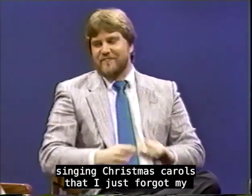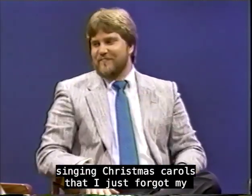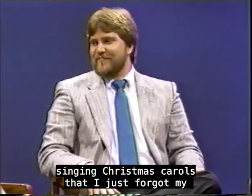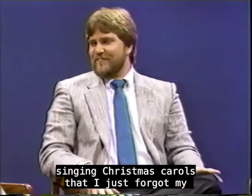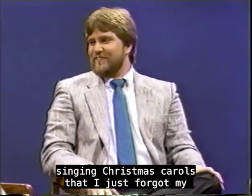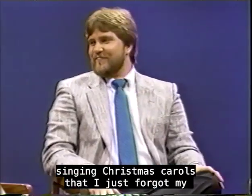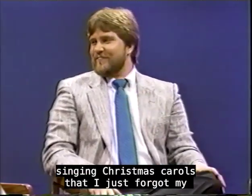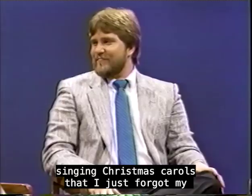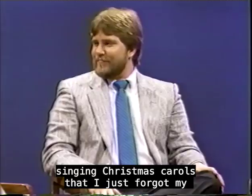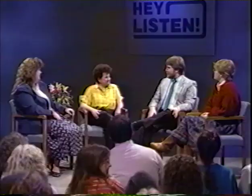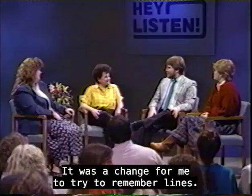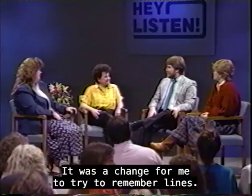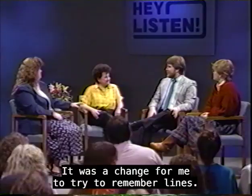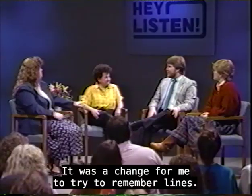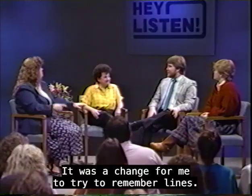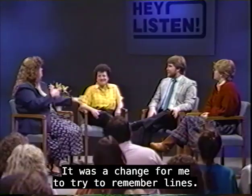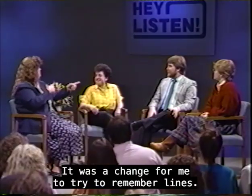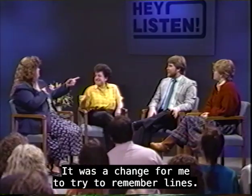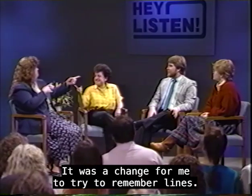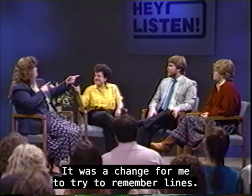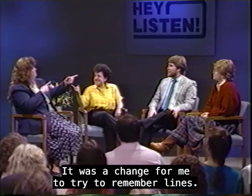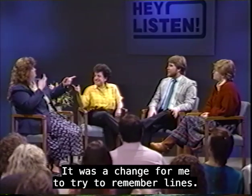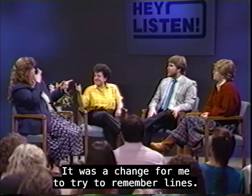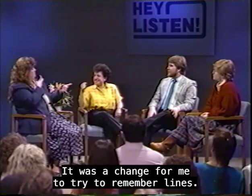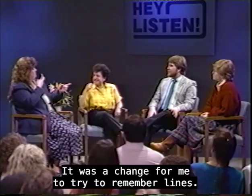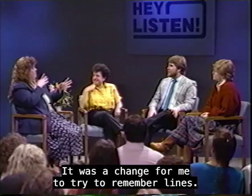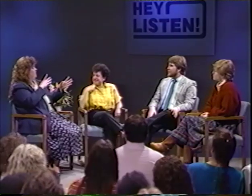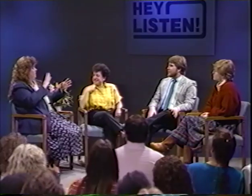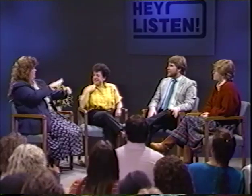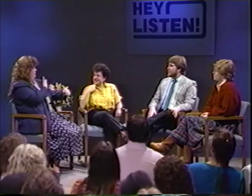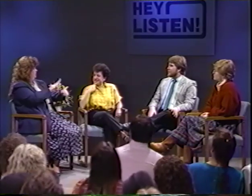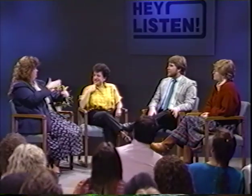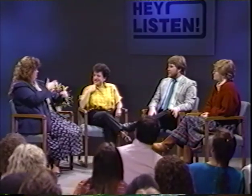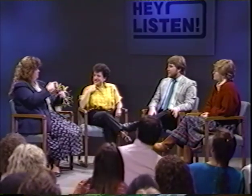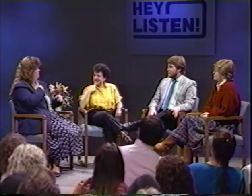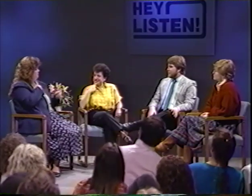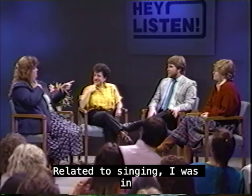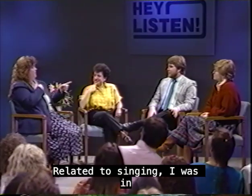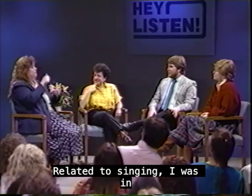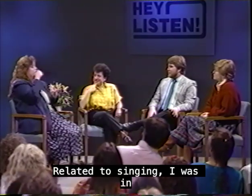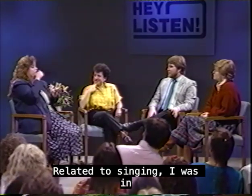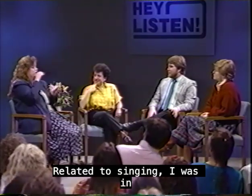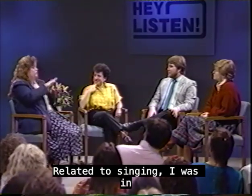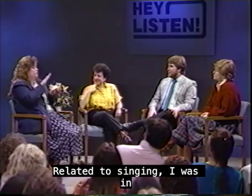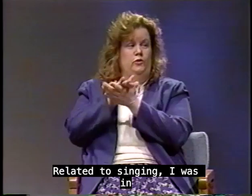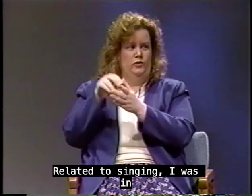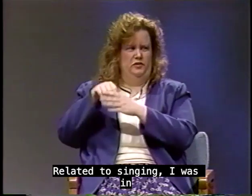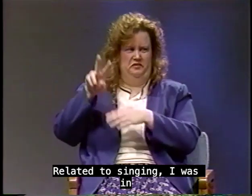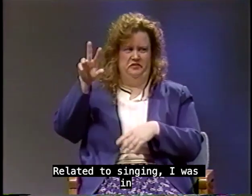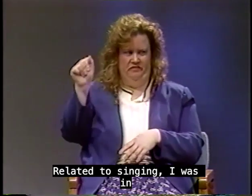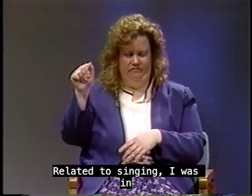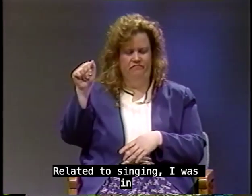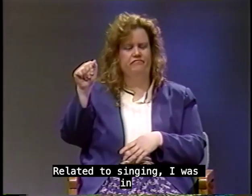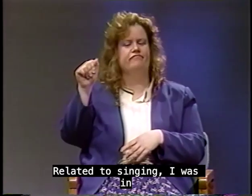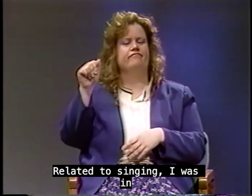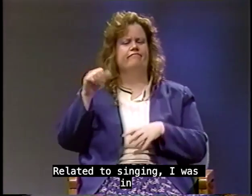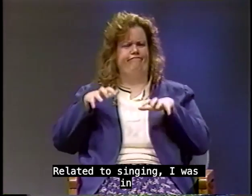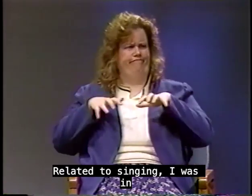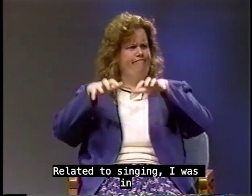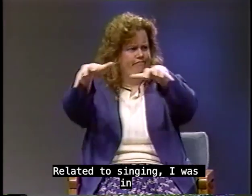carols that I just forgot my lines. It was a change for me to try to remember lines. Related to singing, I was in a private school